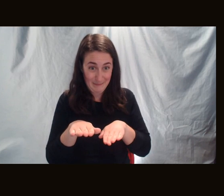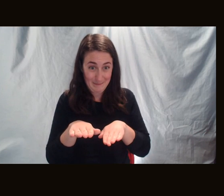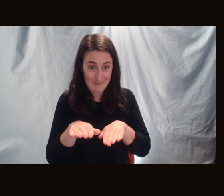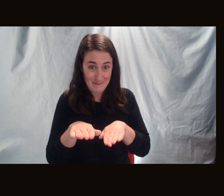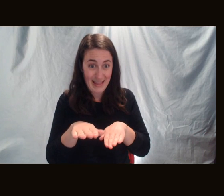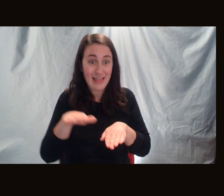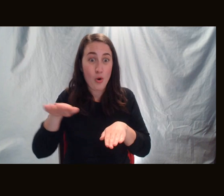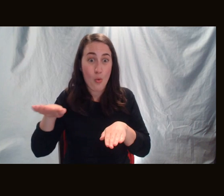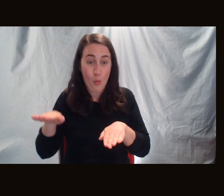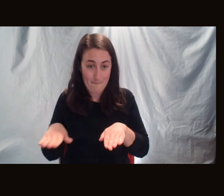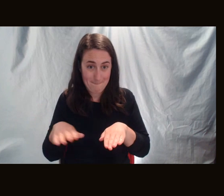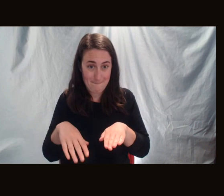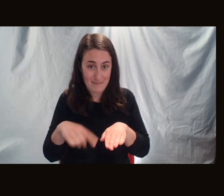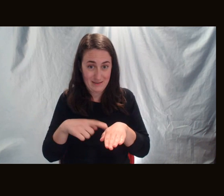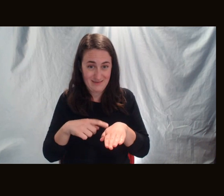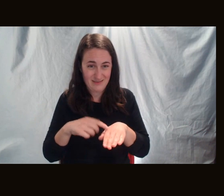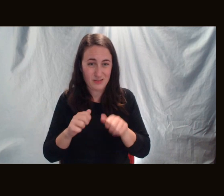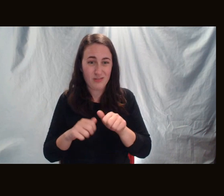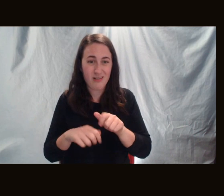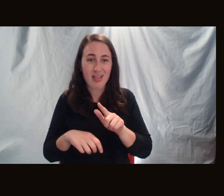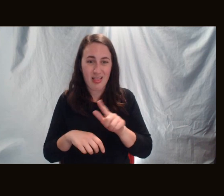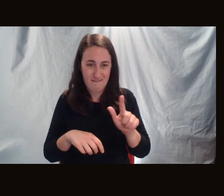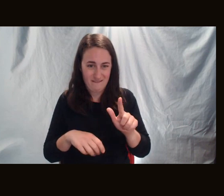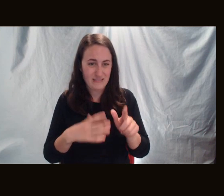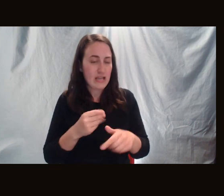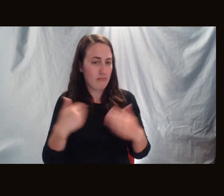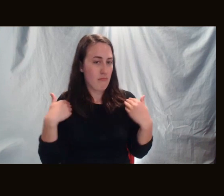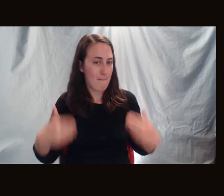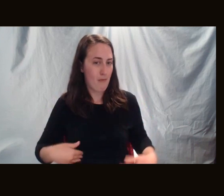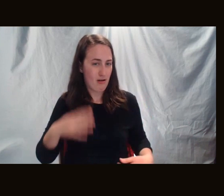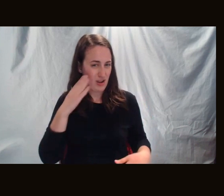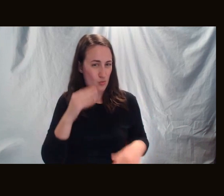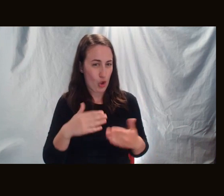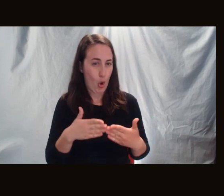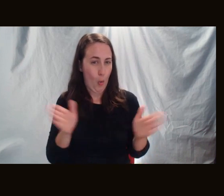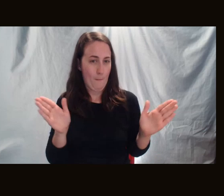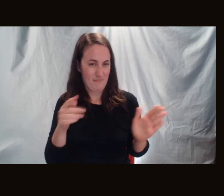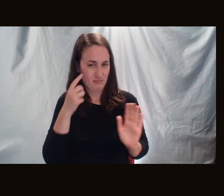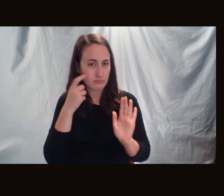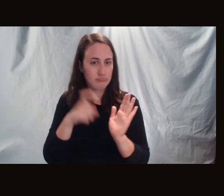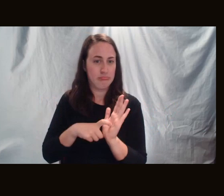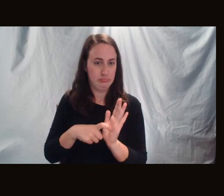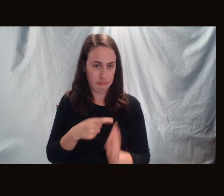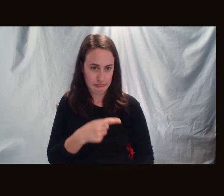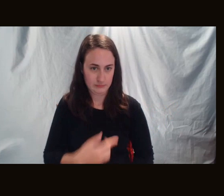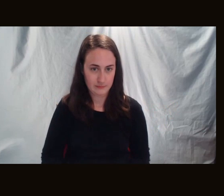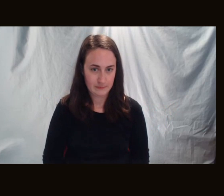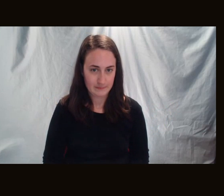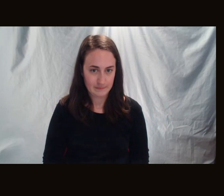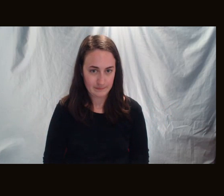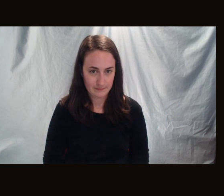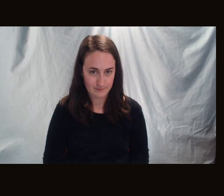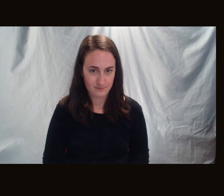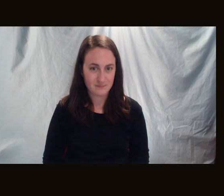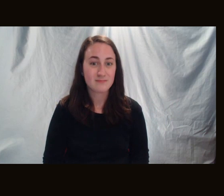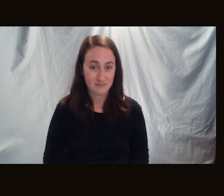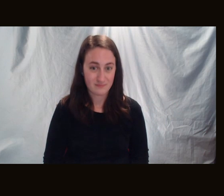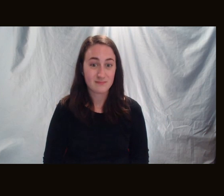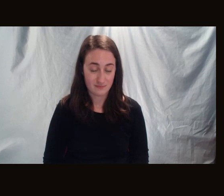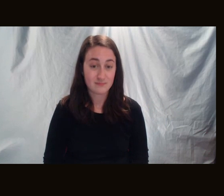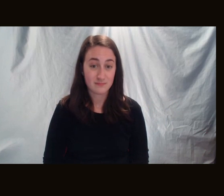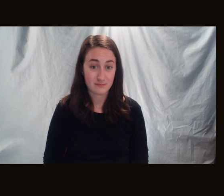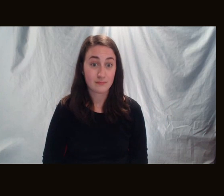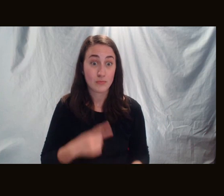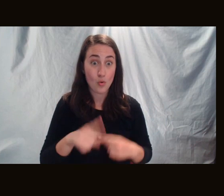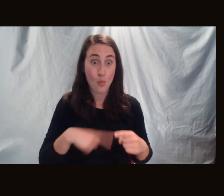open with my left foot and also with my upper body. So I go like this. 1, in place, then open. When